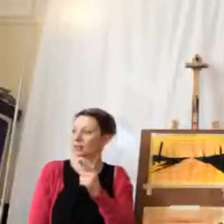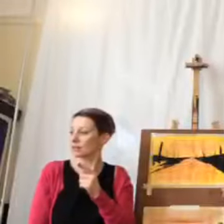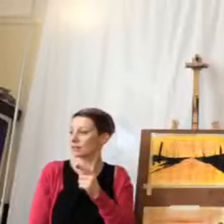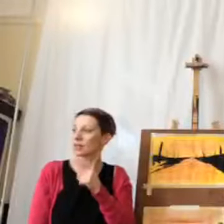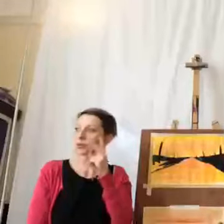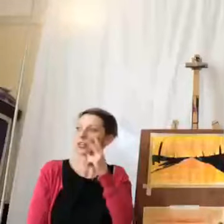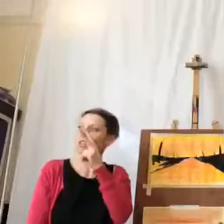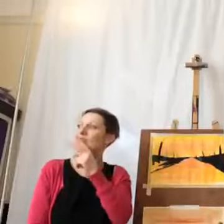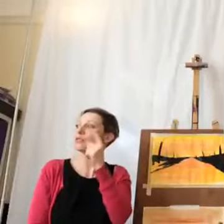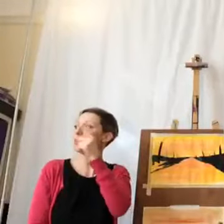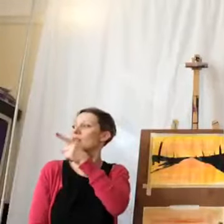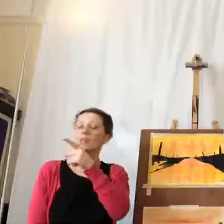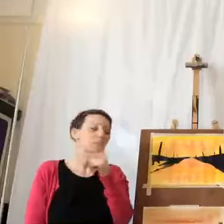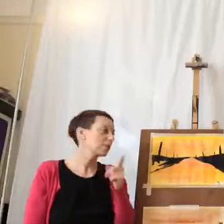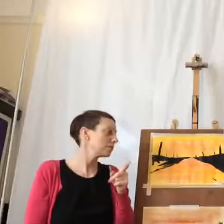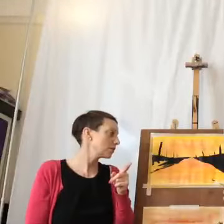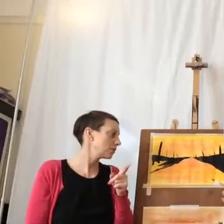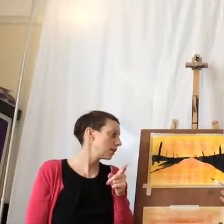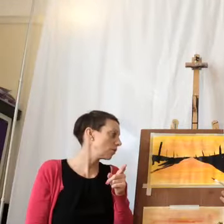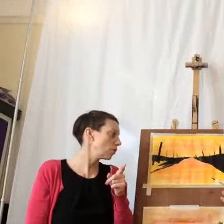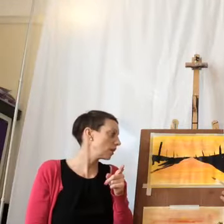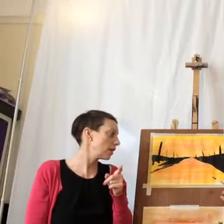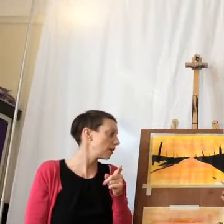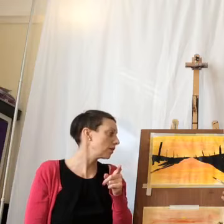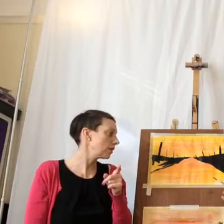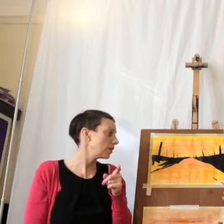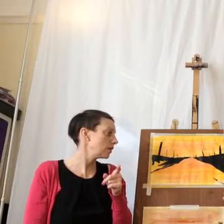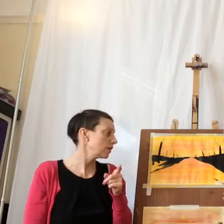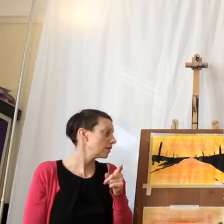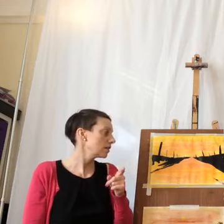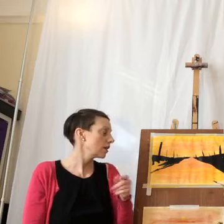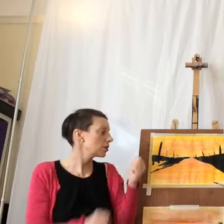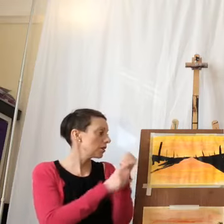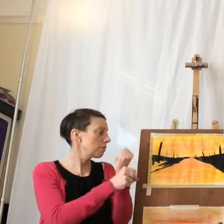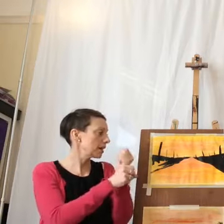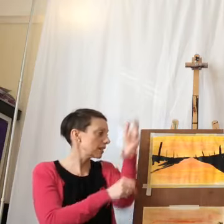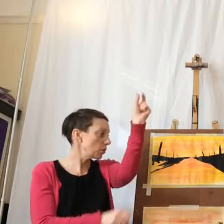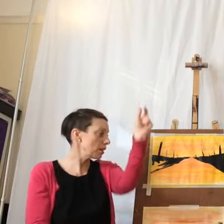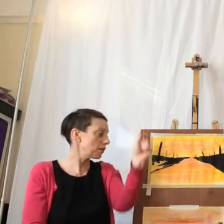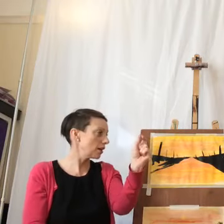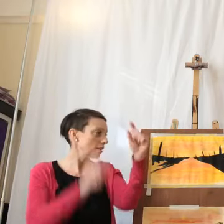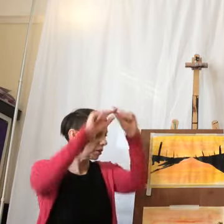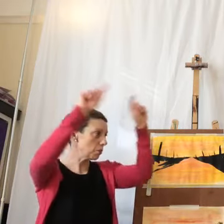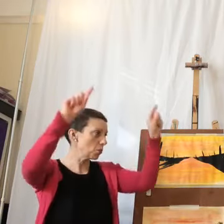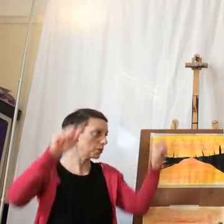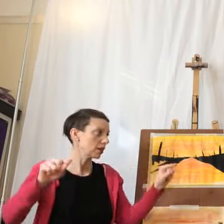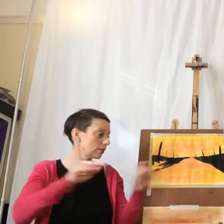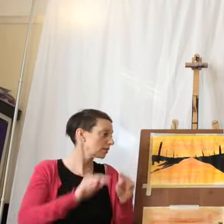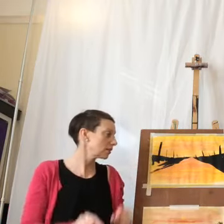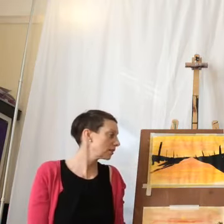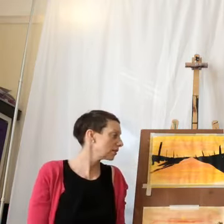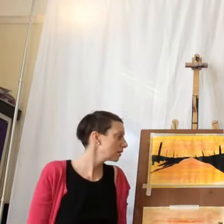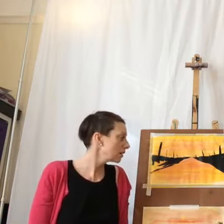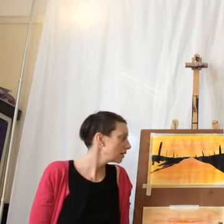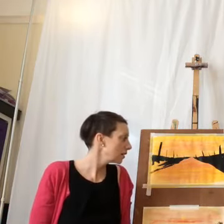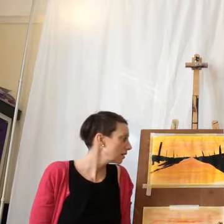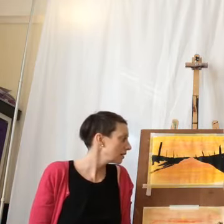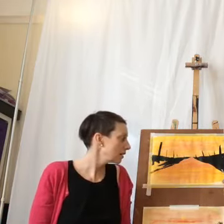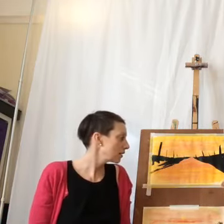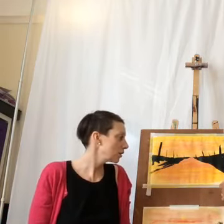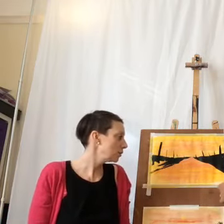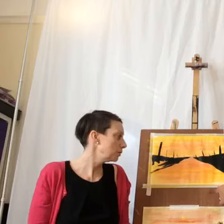I'll give you a little peek. I'm just thinking if you've got one over there, but you haven't got one like that. Have you? Oh, so it makes a little bit of a you get a nice little border. You use masking